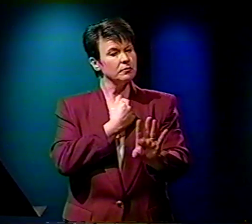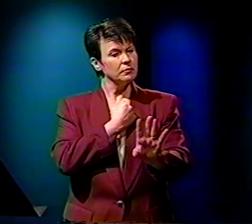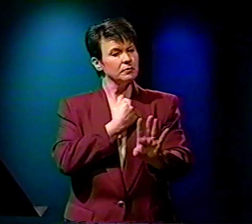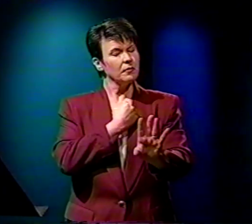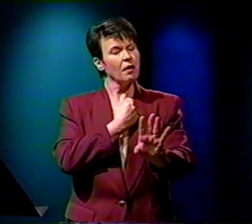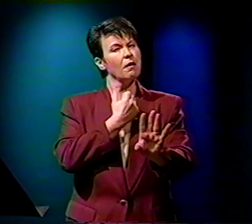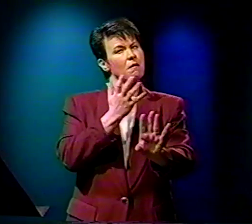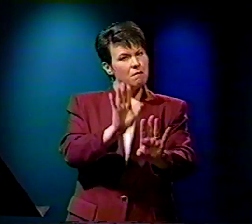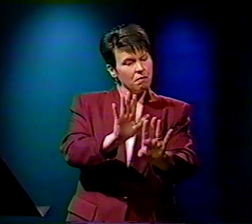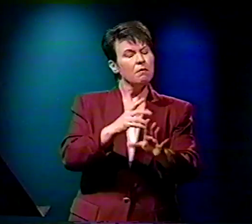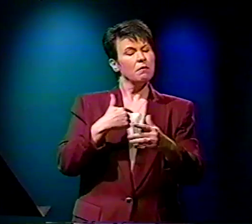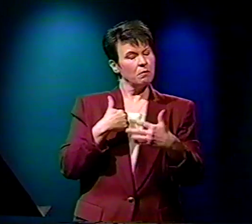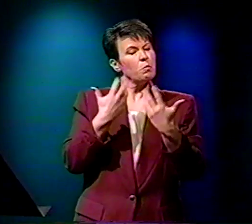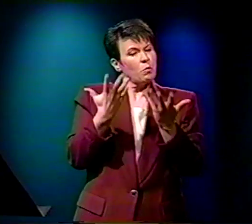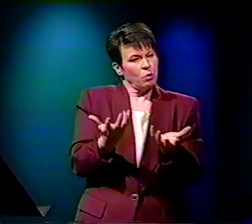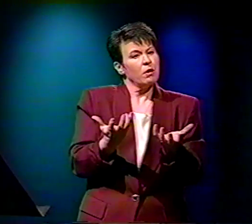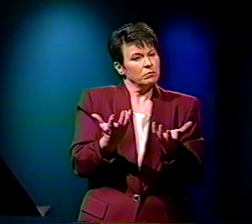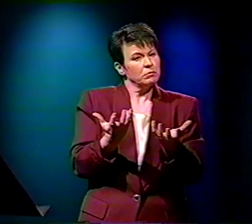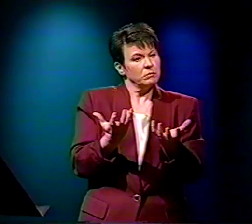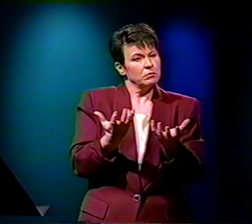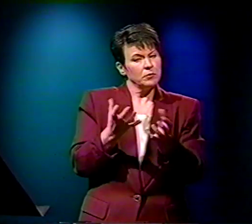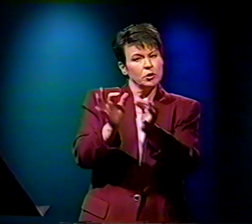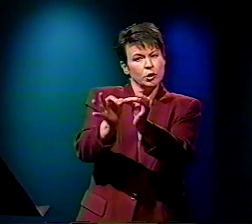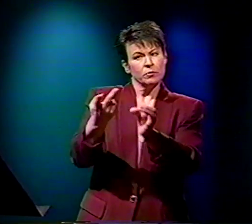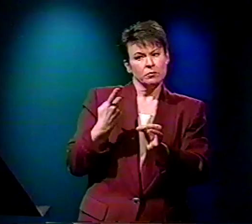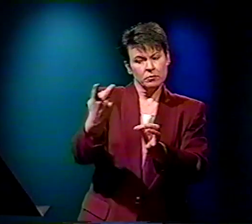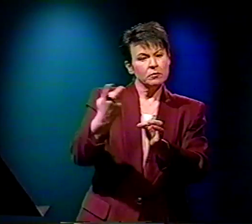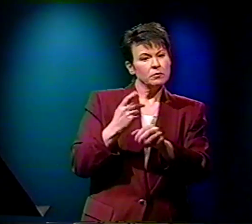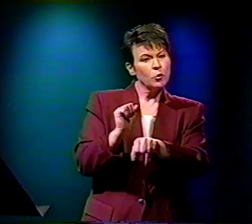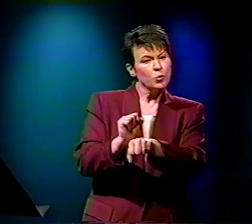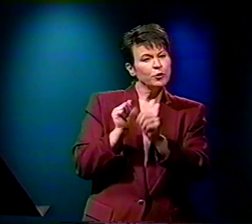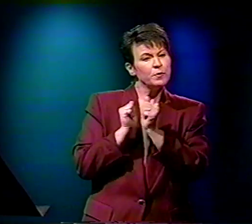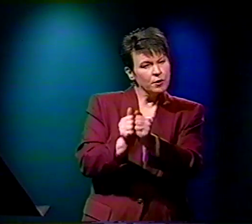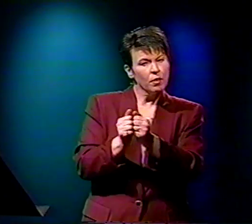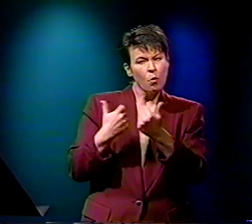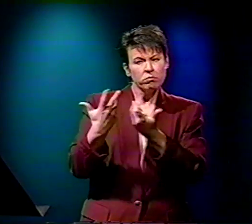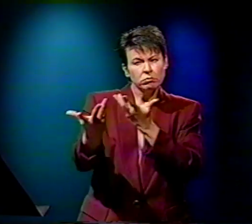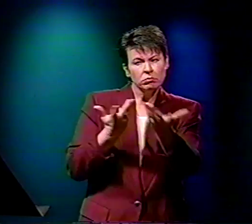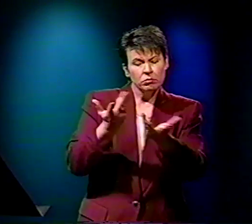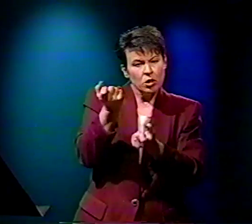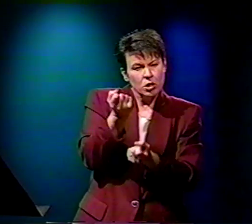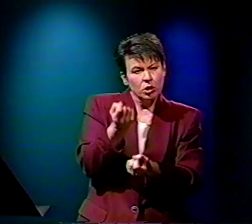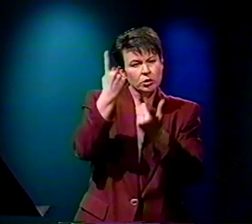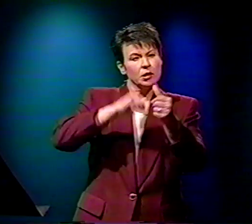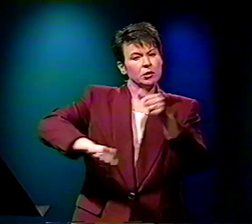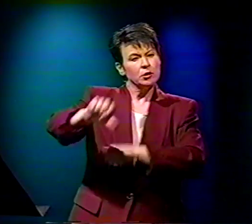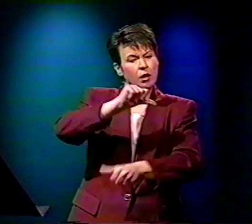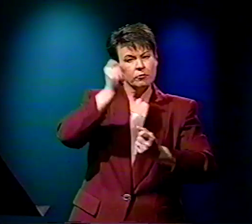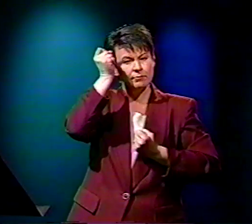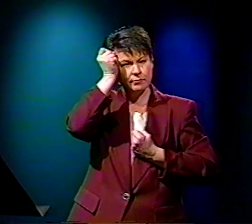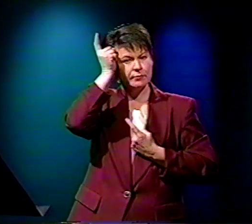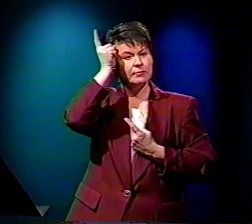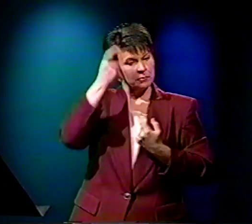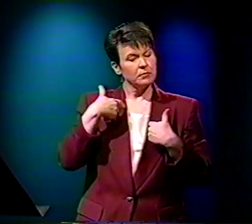And I value that so very much. I want interpreters to work together with me. I want us to